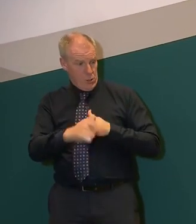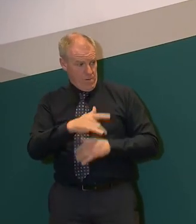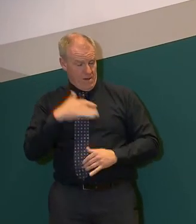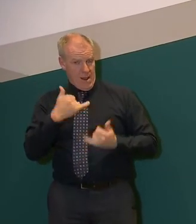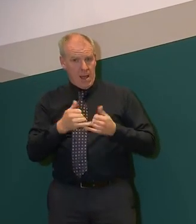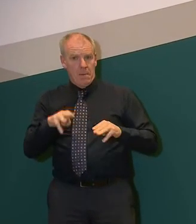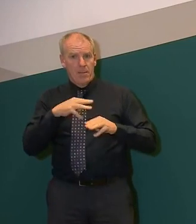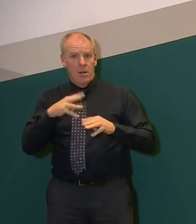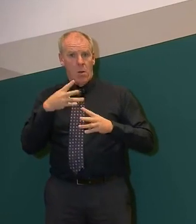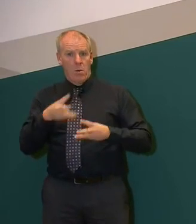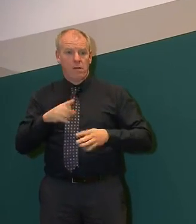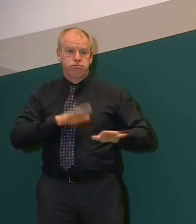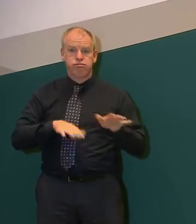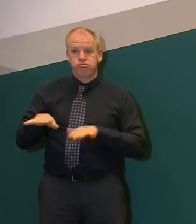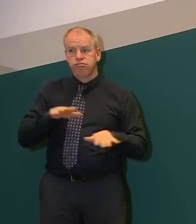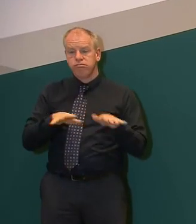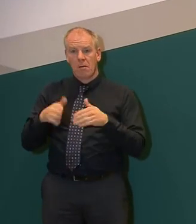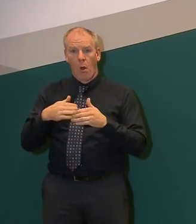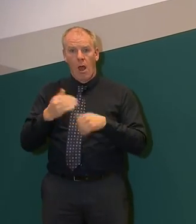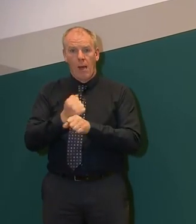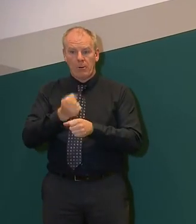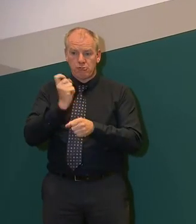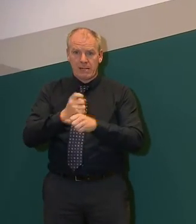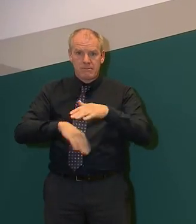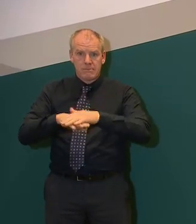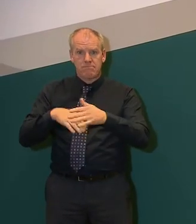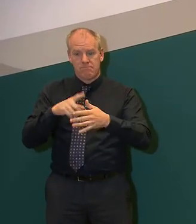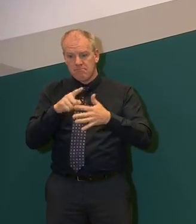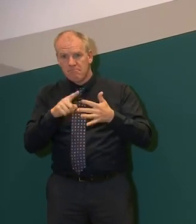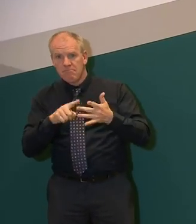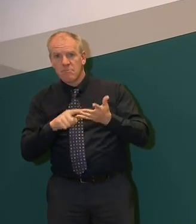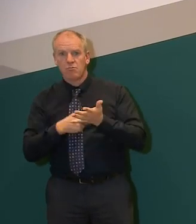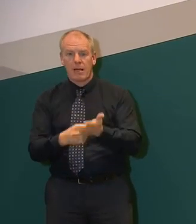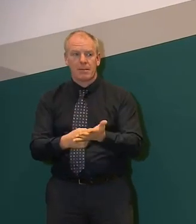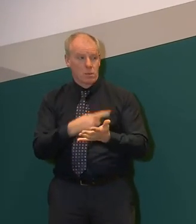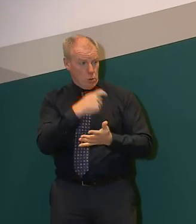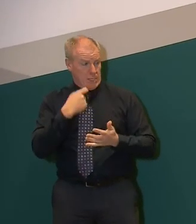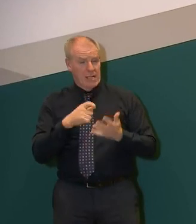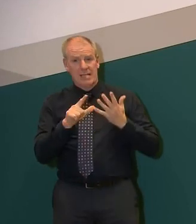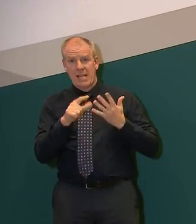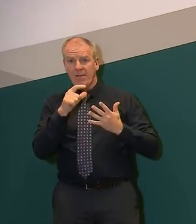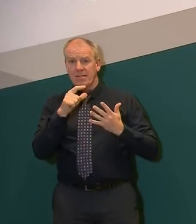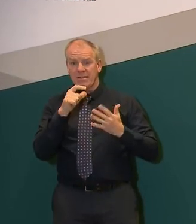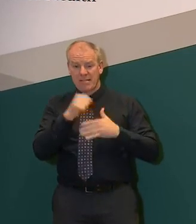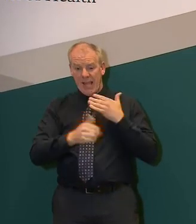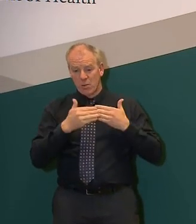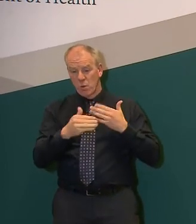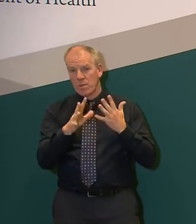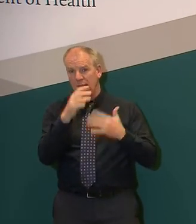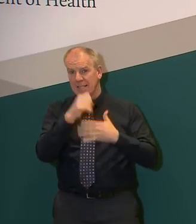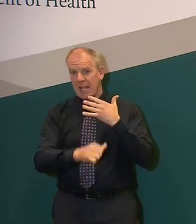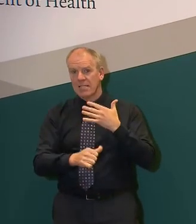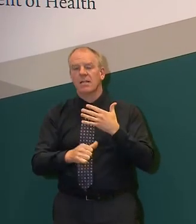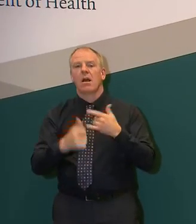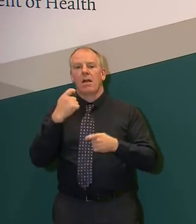complacent? And secondly, could you tell me a ballpoint figure? You said it'd be a week to 10 days before we see a significant drop from